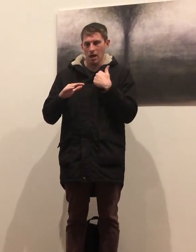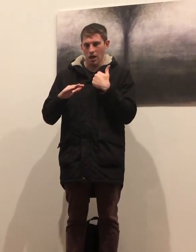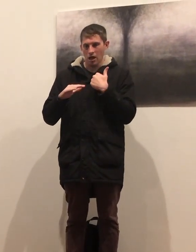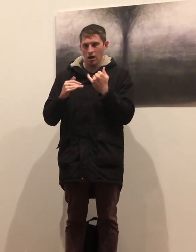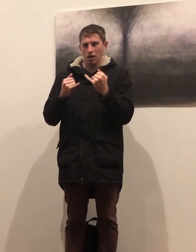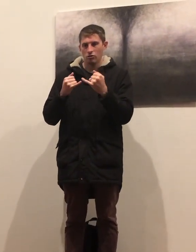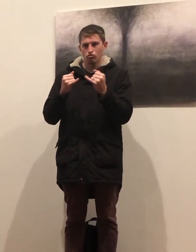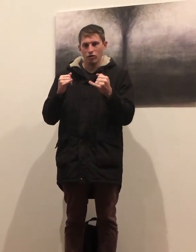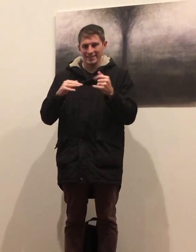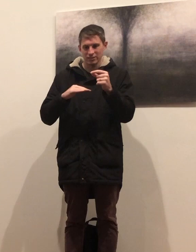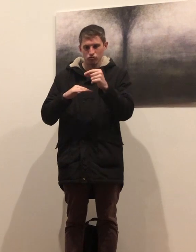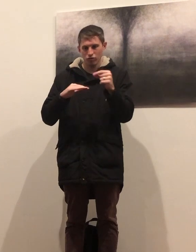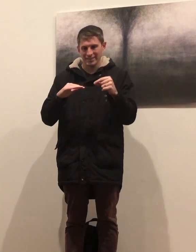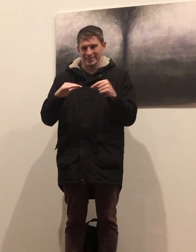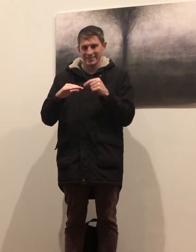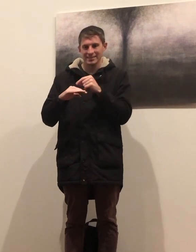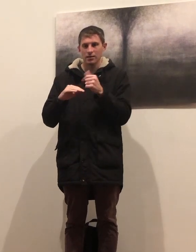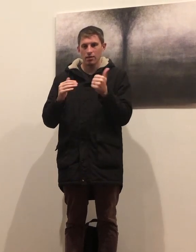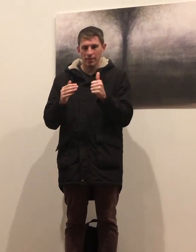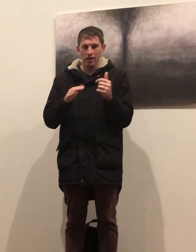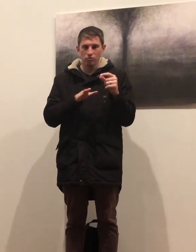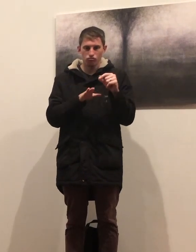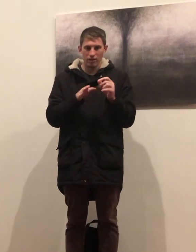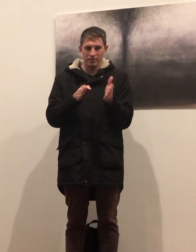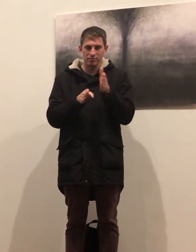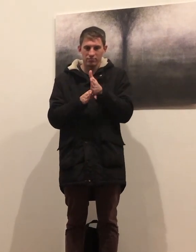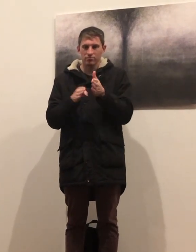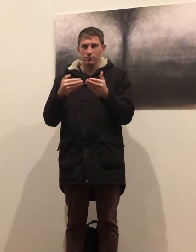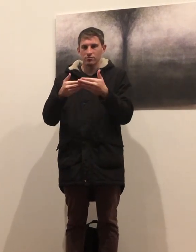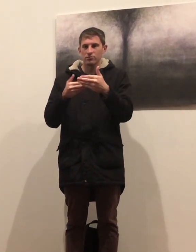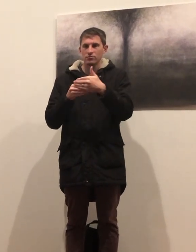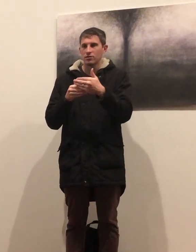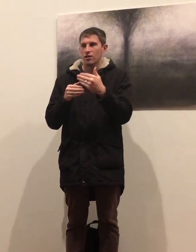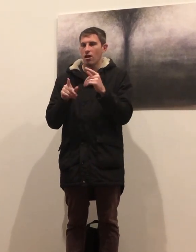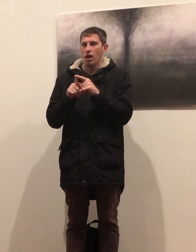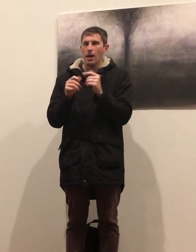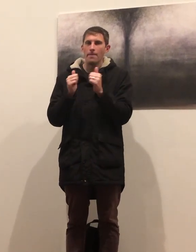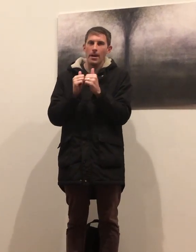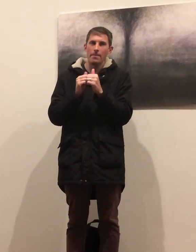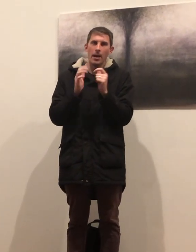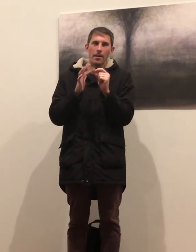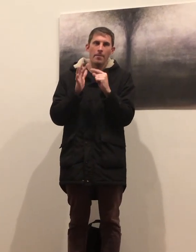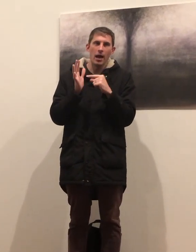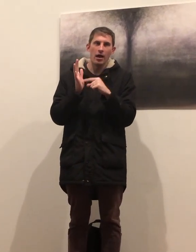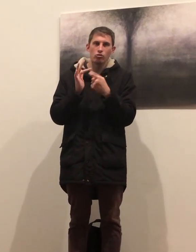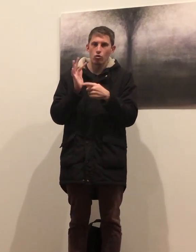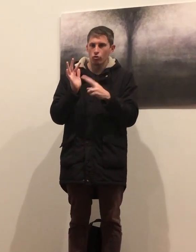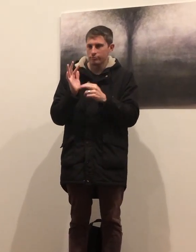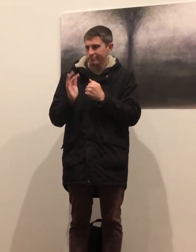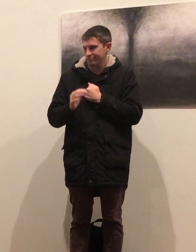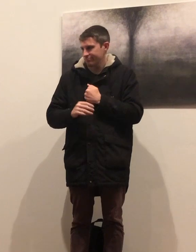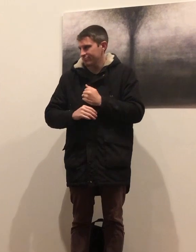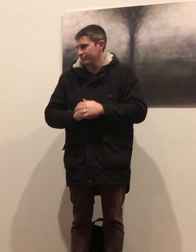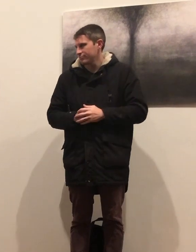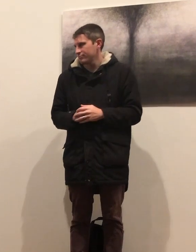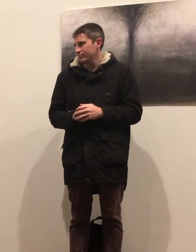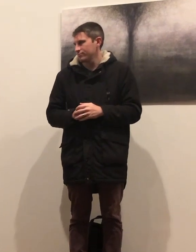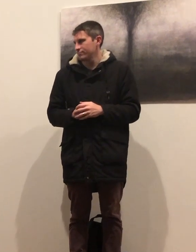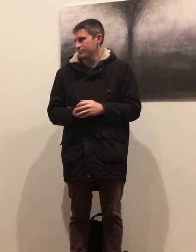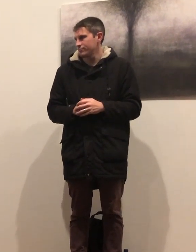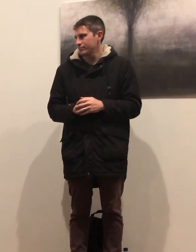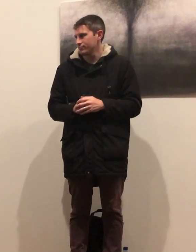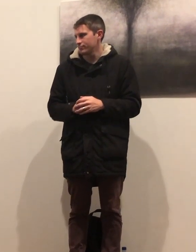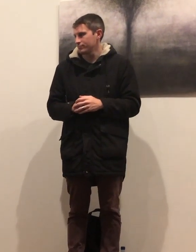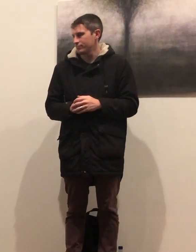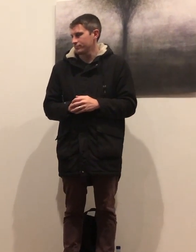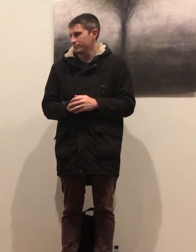and stuck it all together, like making a paper pattern. I cut out the slabs and made them leather